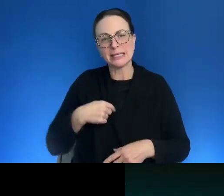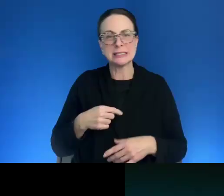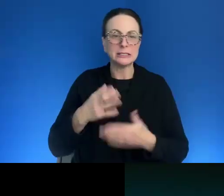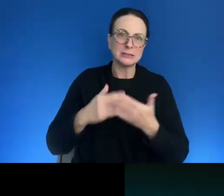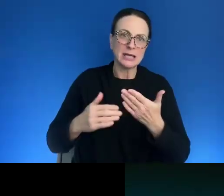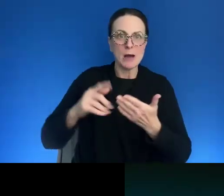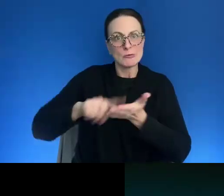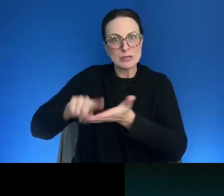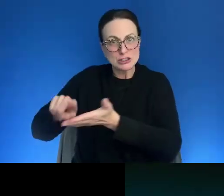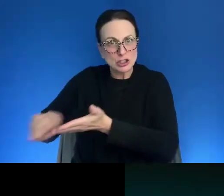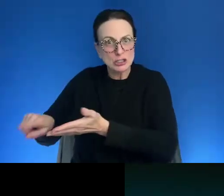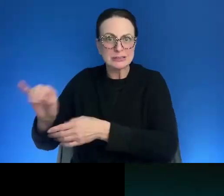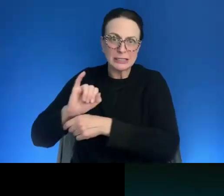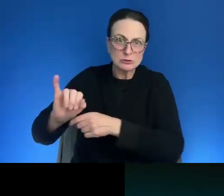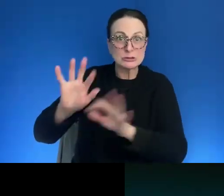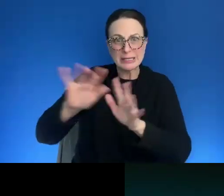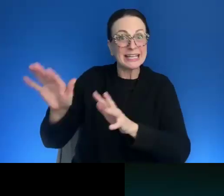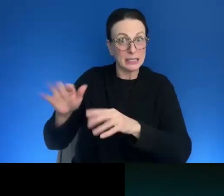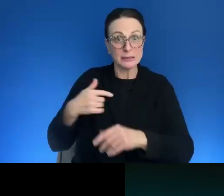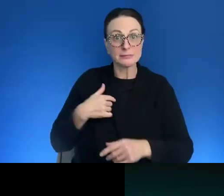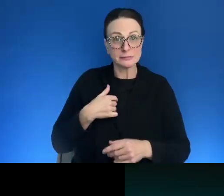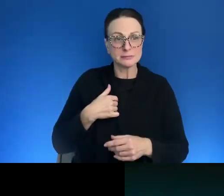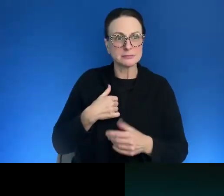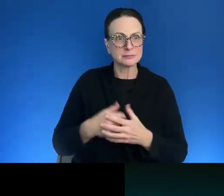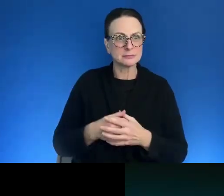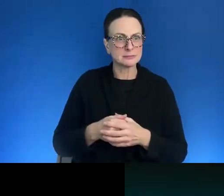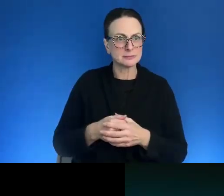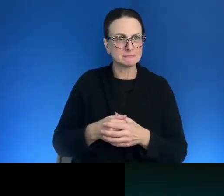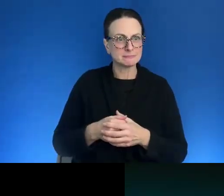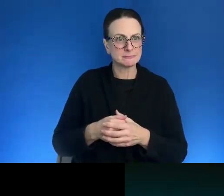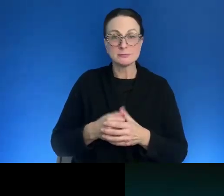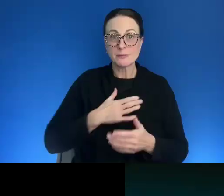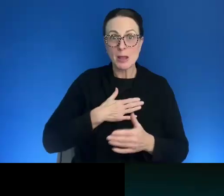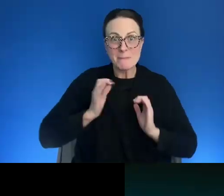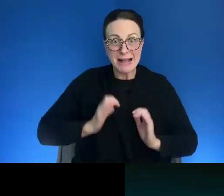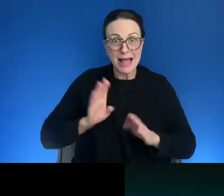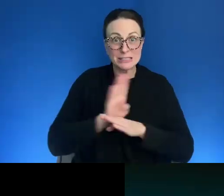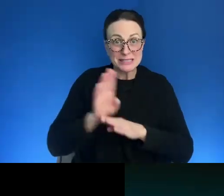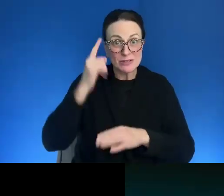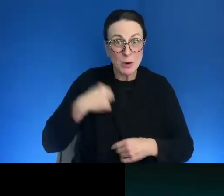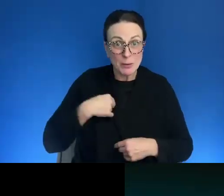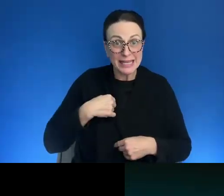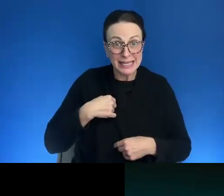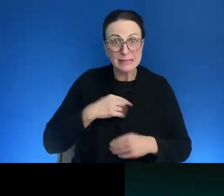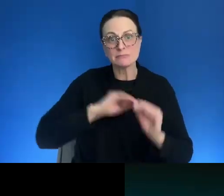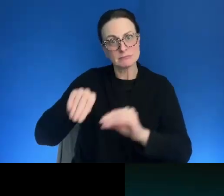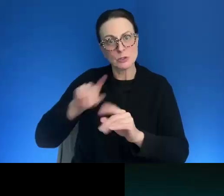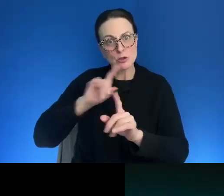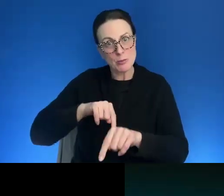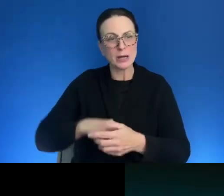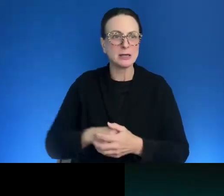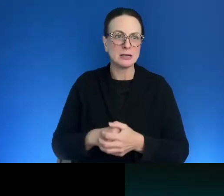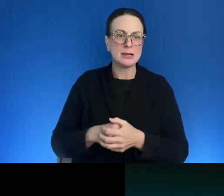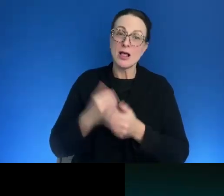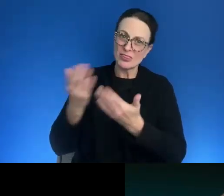the research into the industries of my clients' businesses for me to put it into the report, but